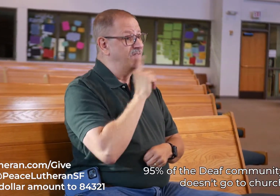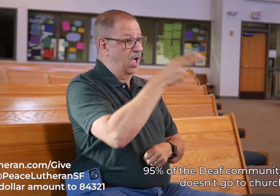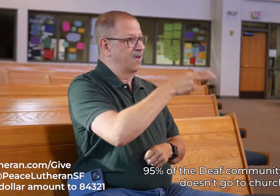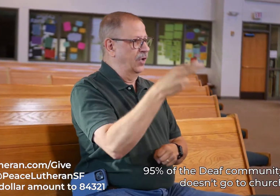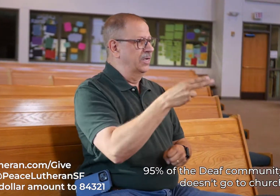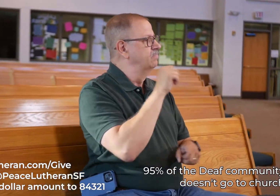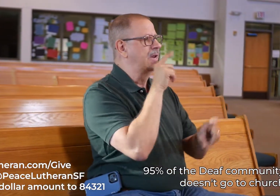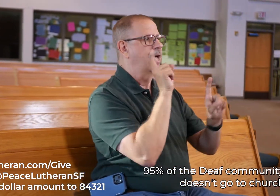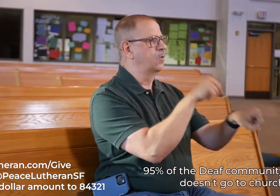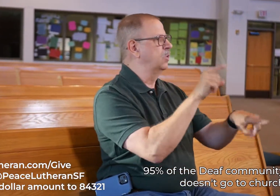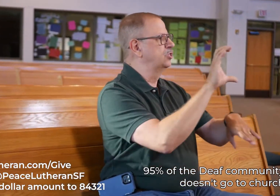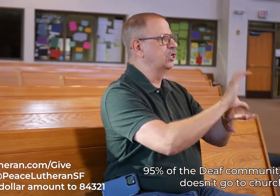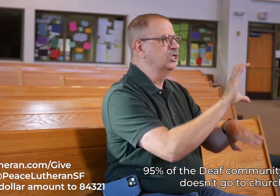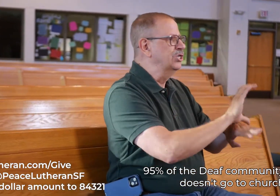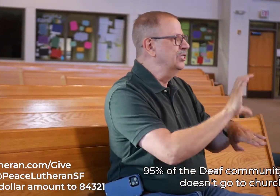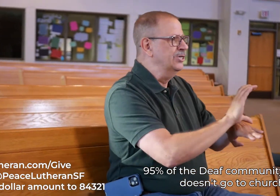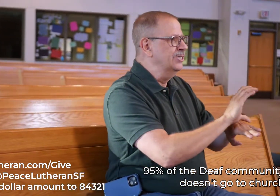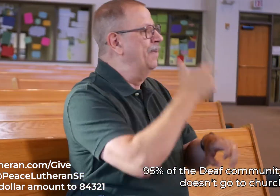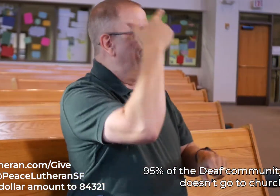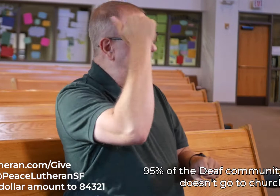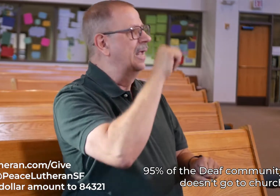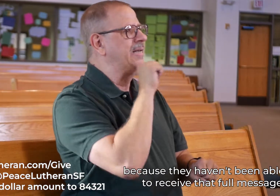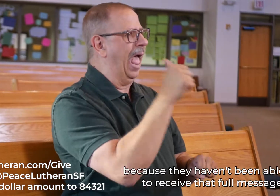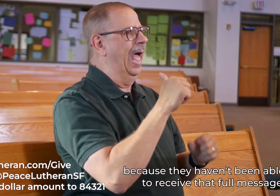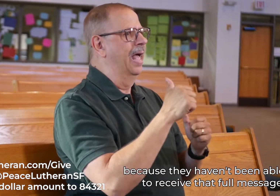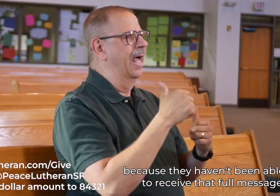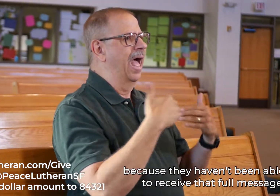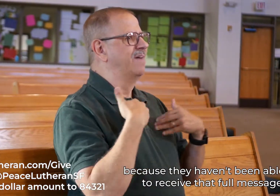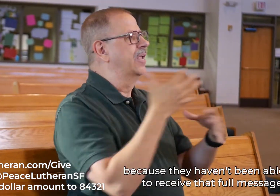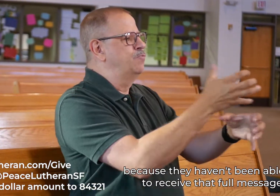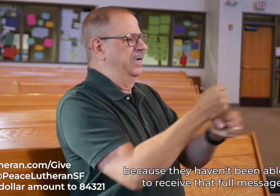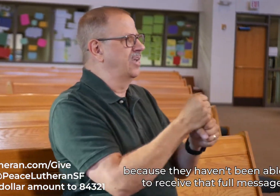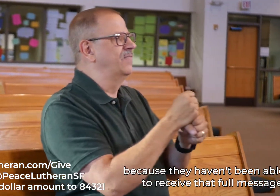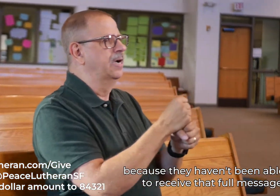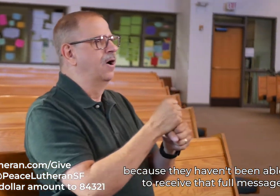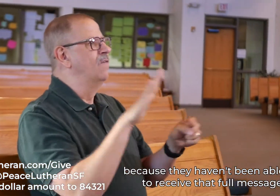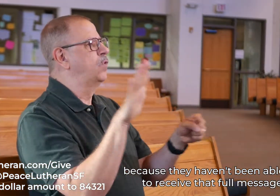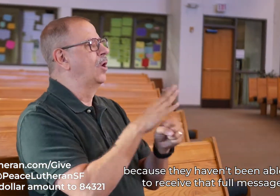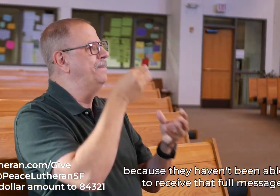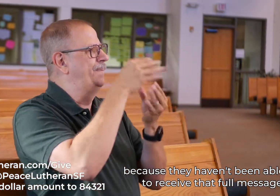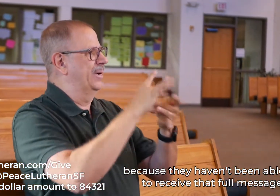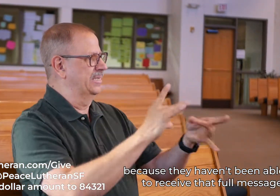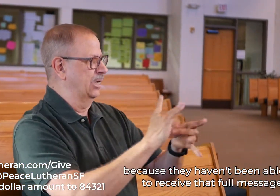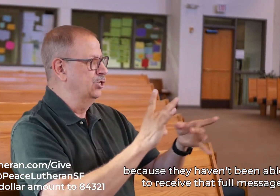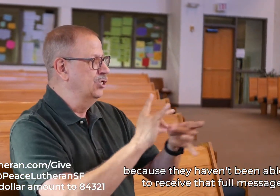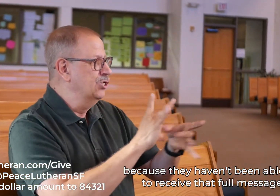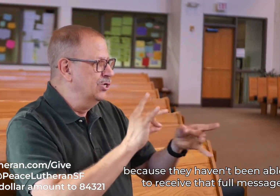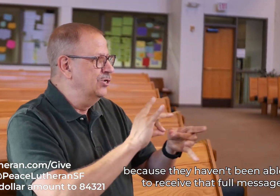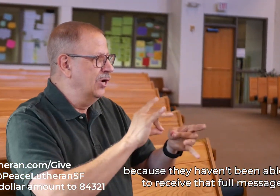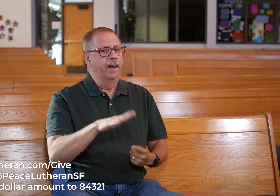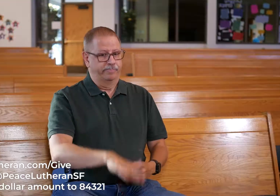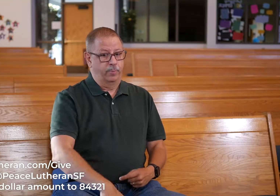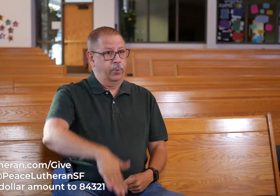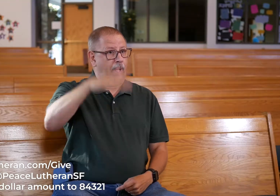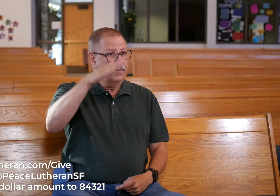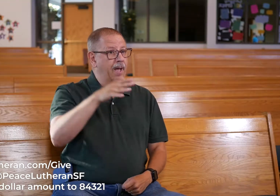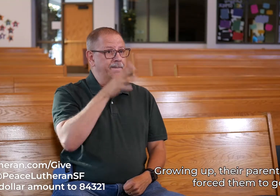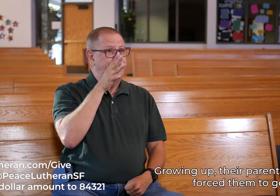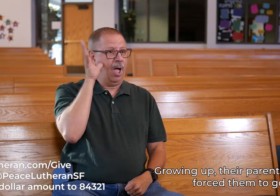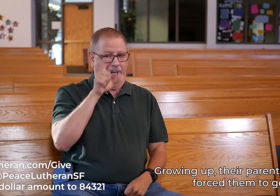95% of the deaf community doesn't go to church because they haven't been able to receive that full message. Growing up,